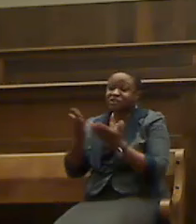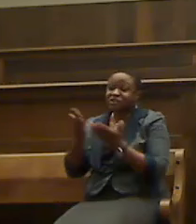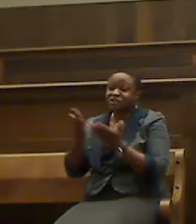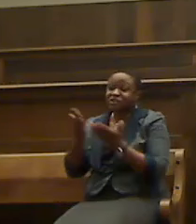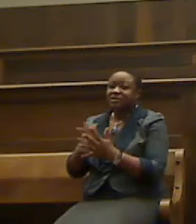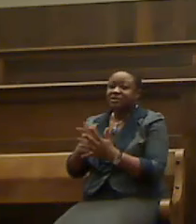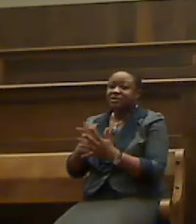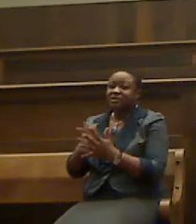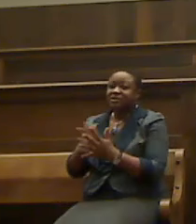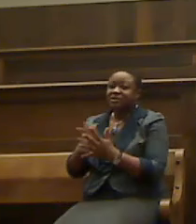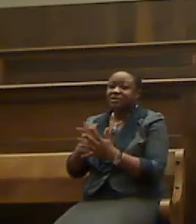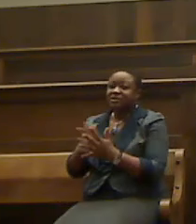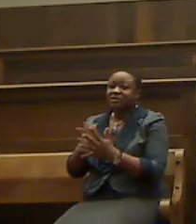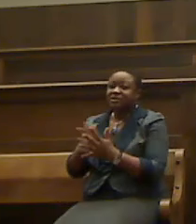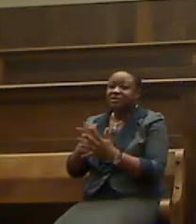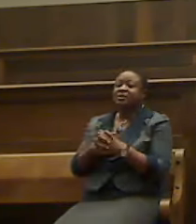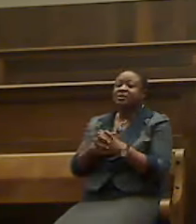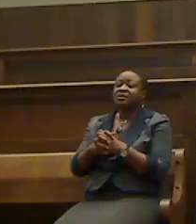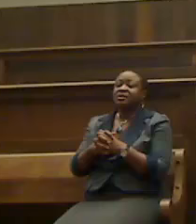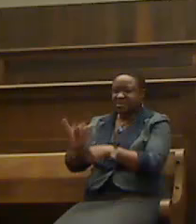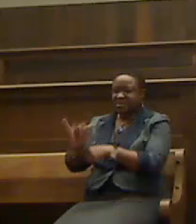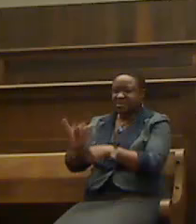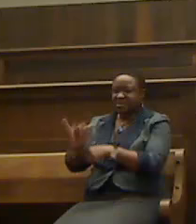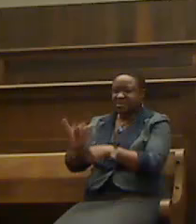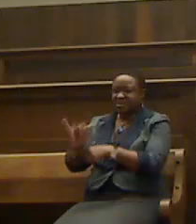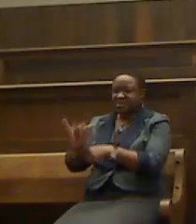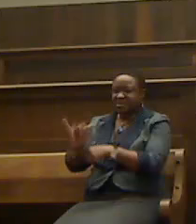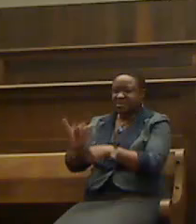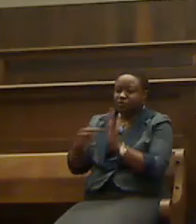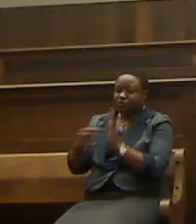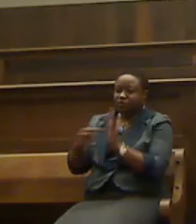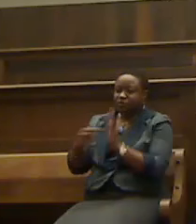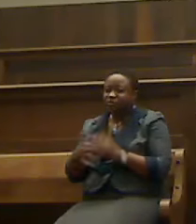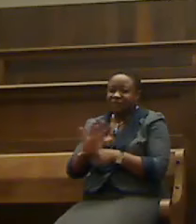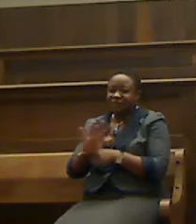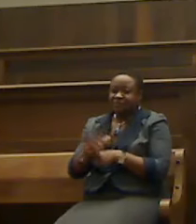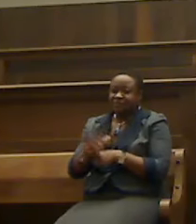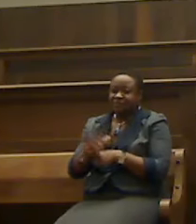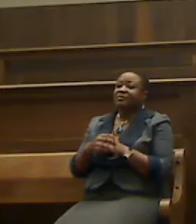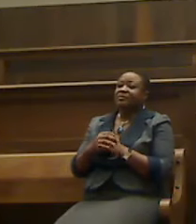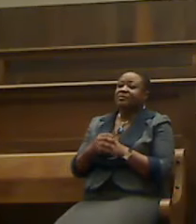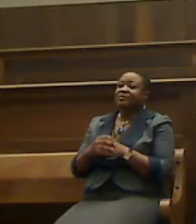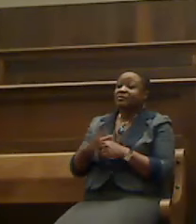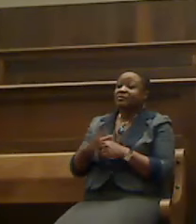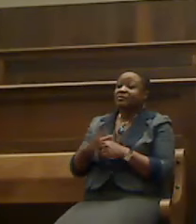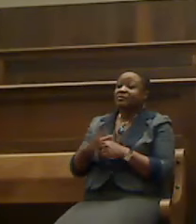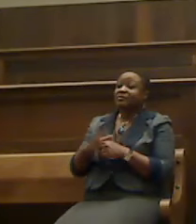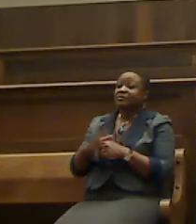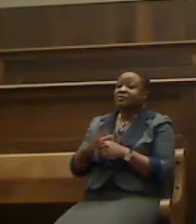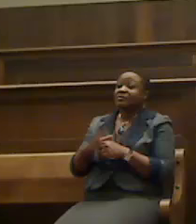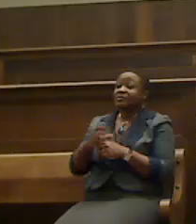to show them the film Genetic Roulette. If they're hearing impaired, we